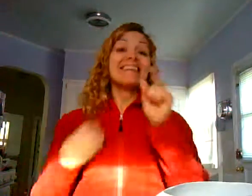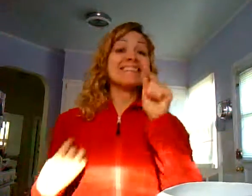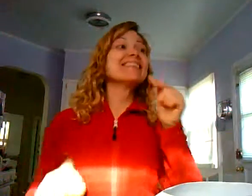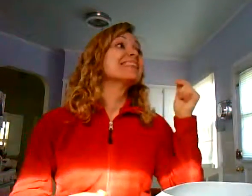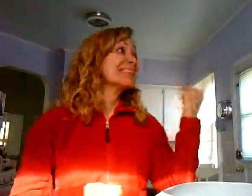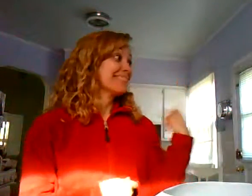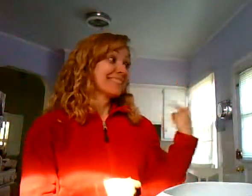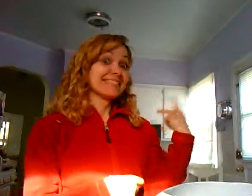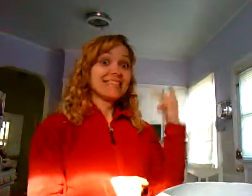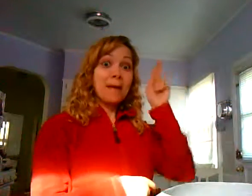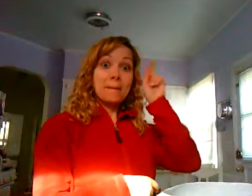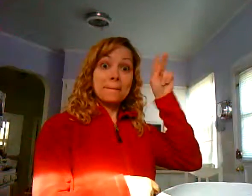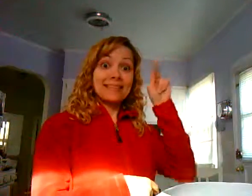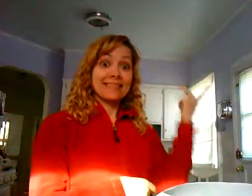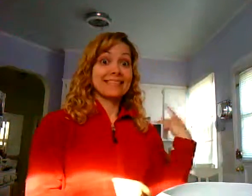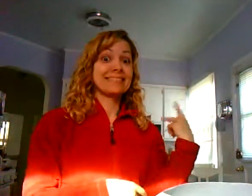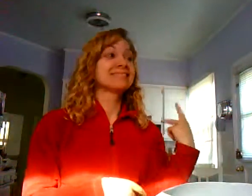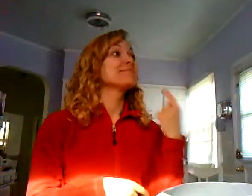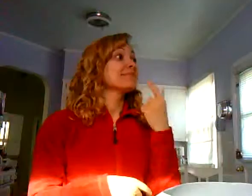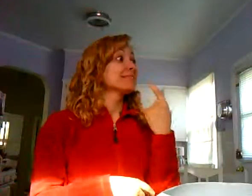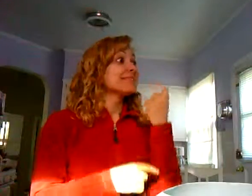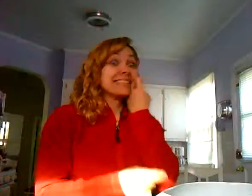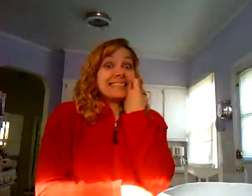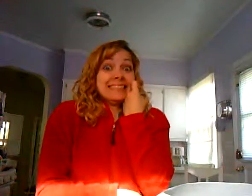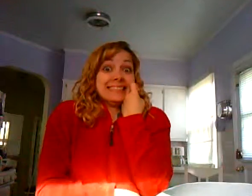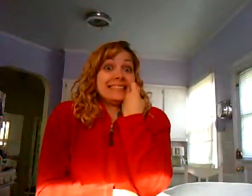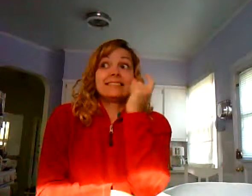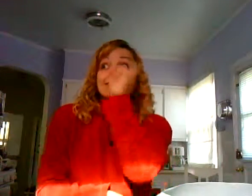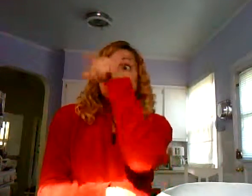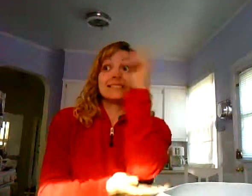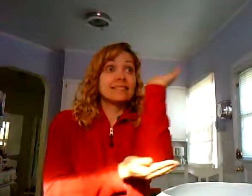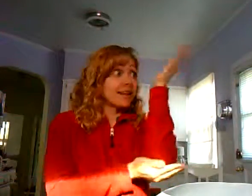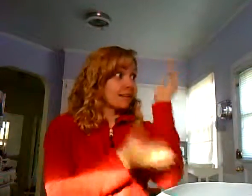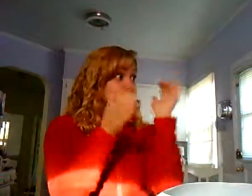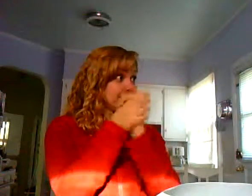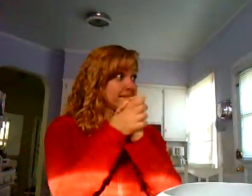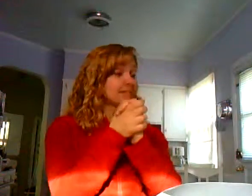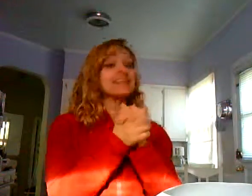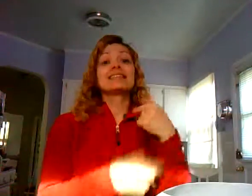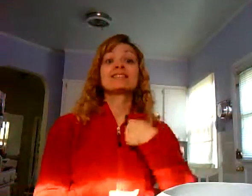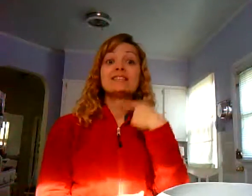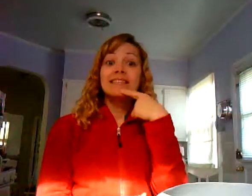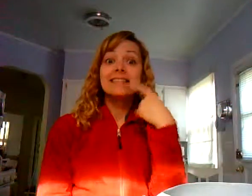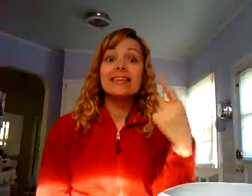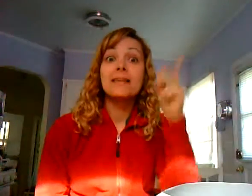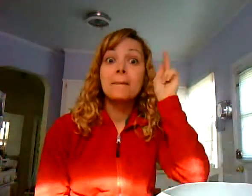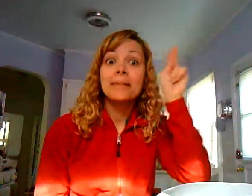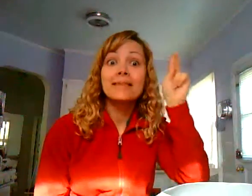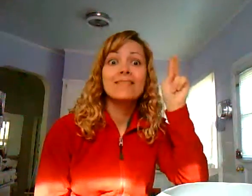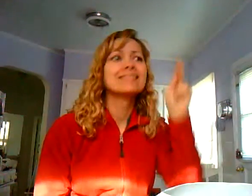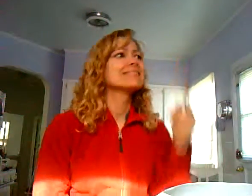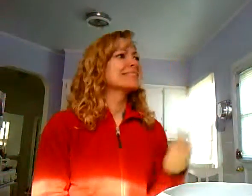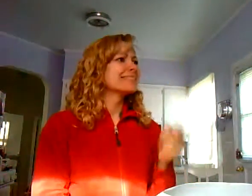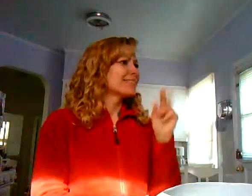we recently recently had gone to a seminar and I said to